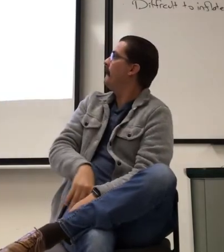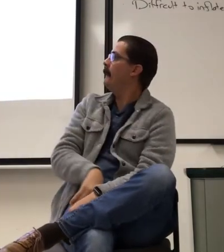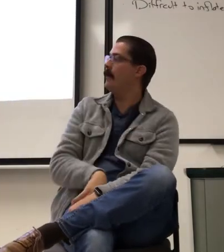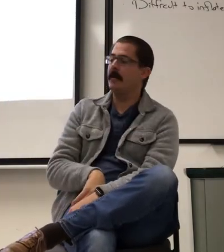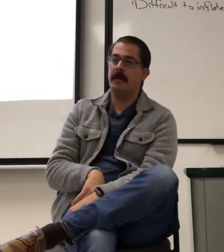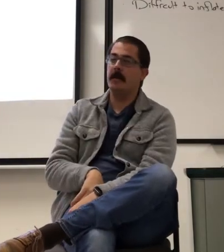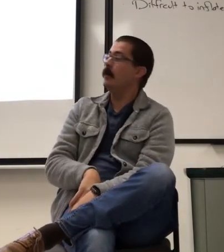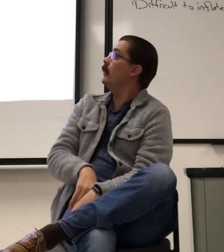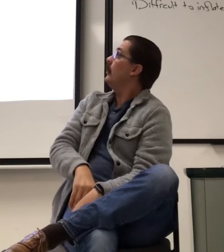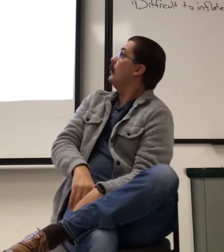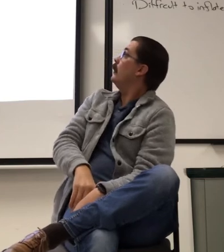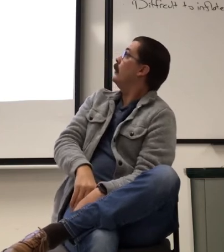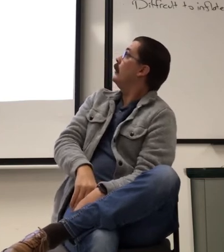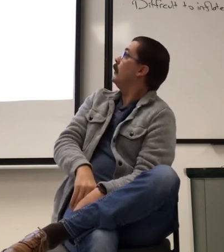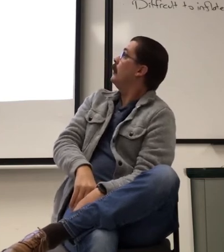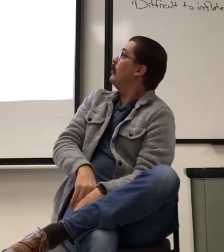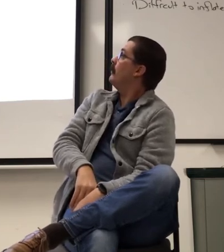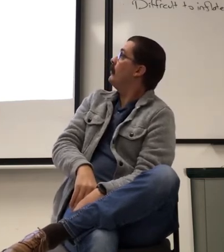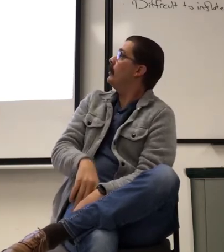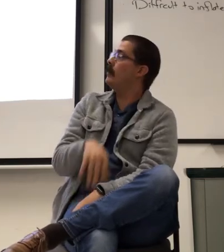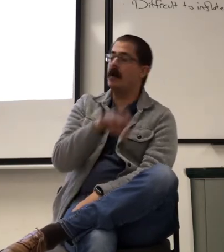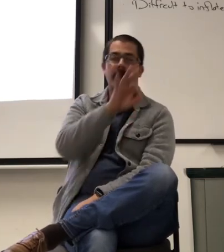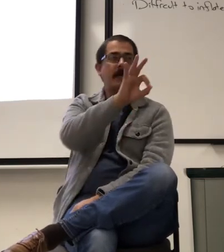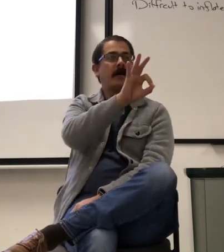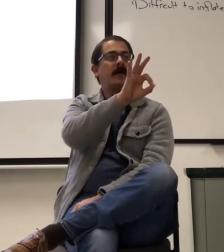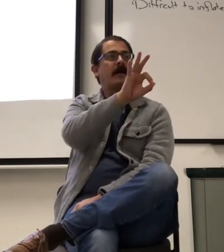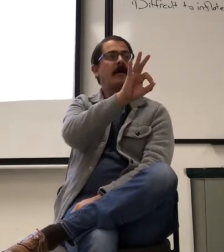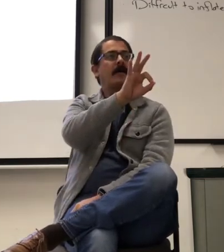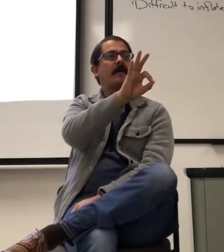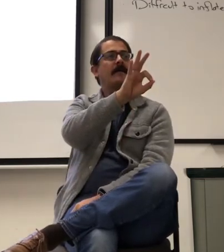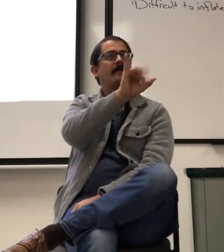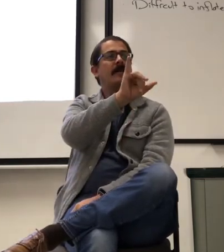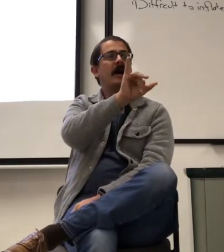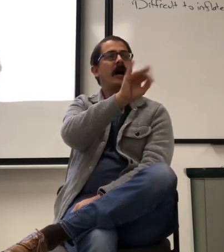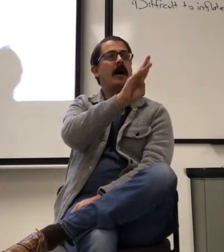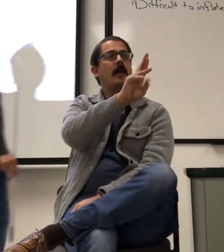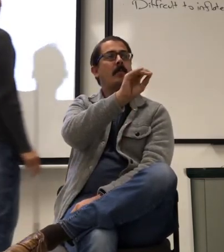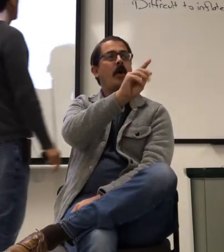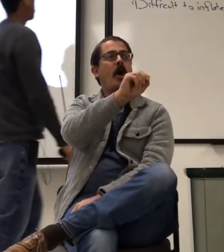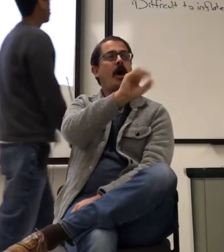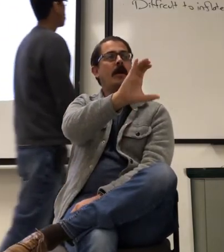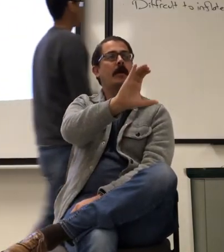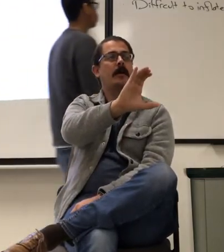Fibrotic lung disease is categorized as restrictive.